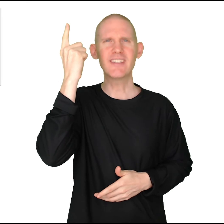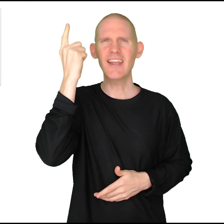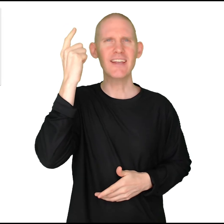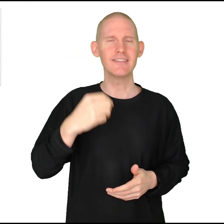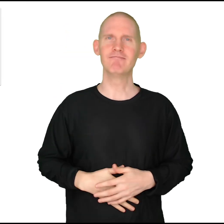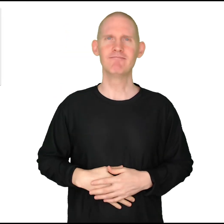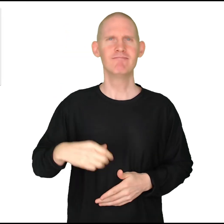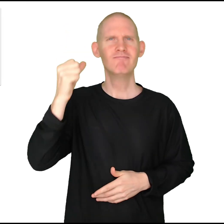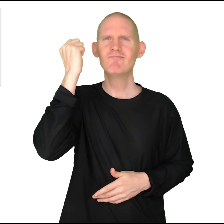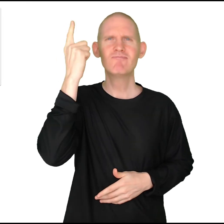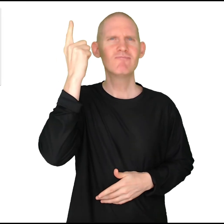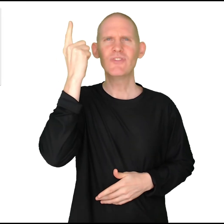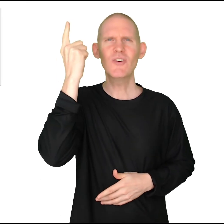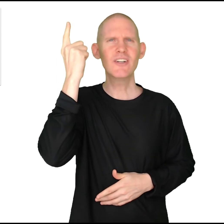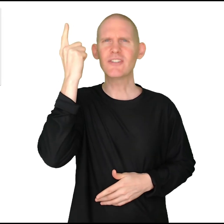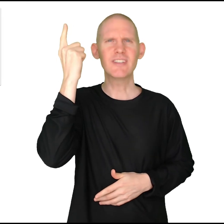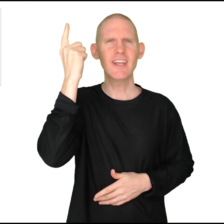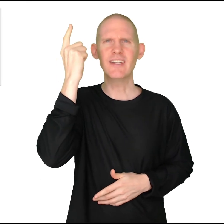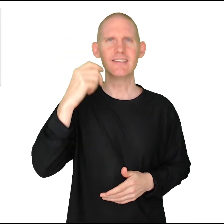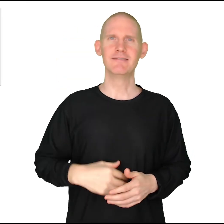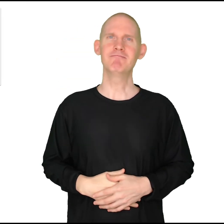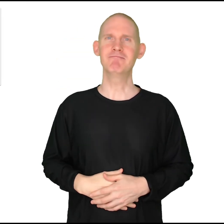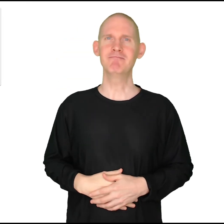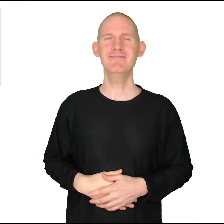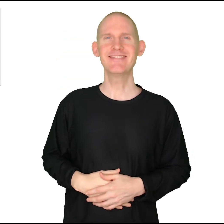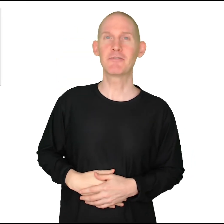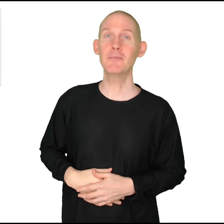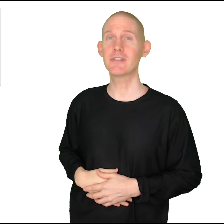understand. Don't understand. From the side.